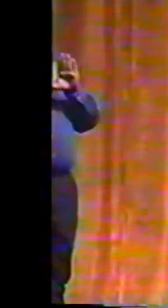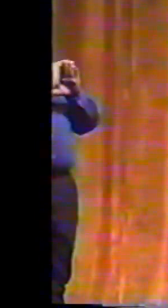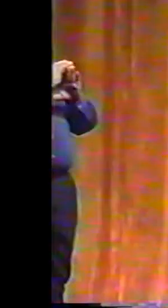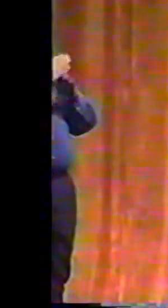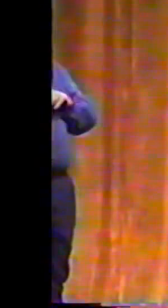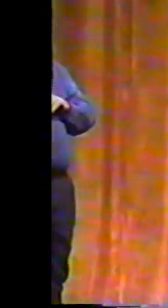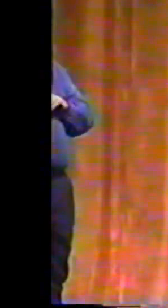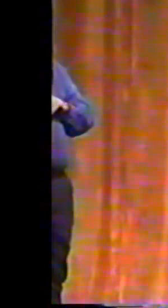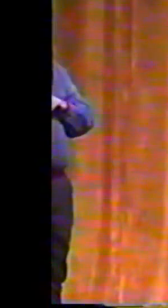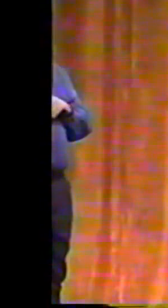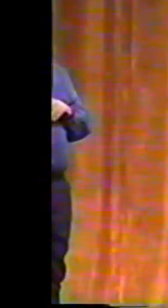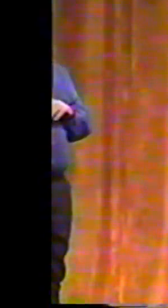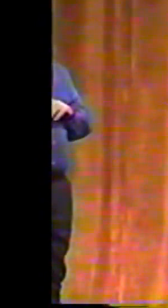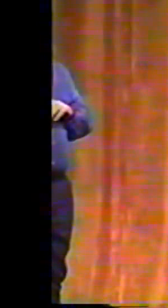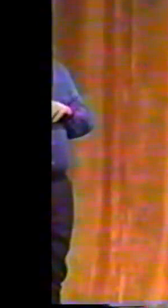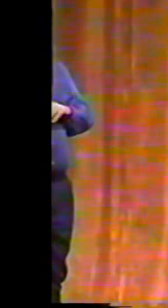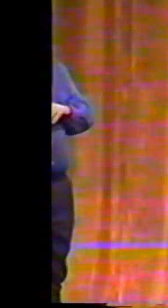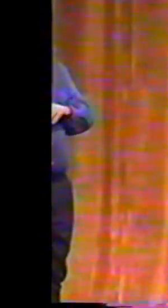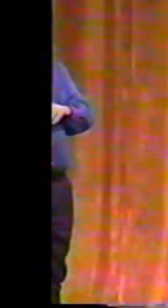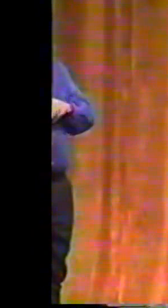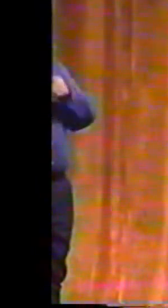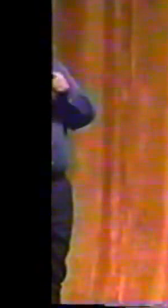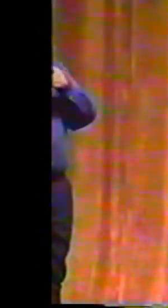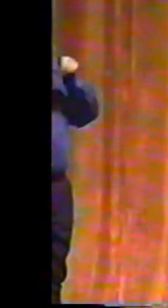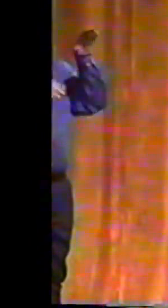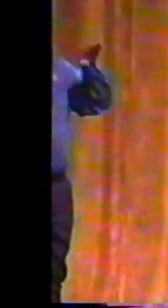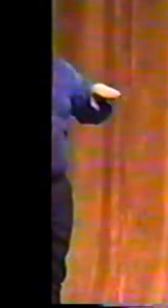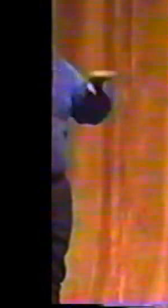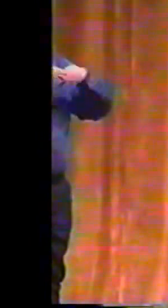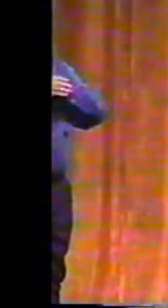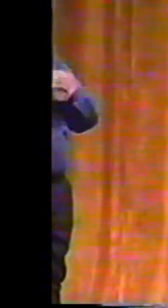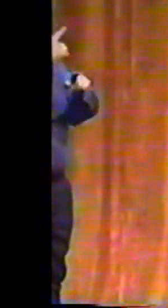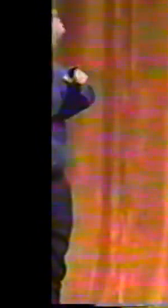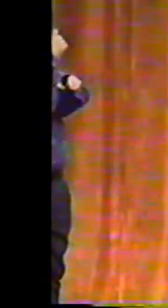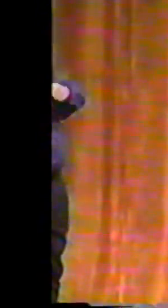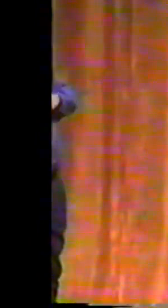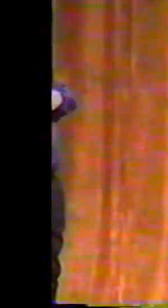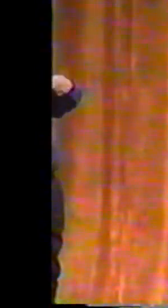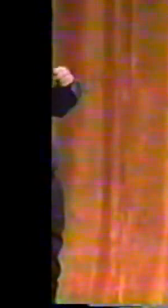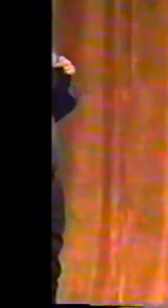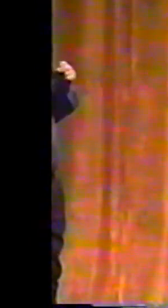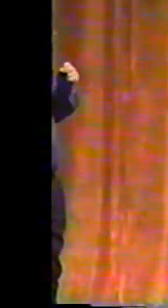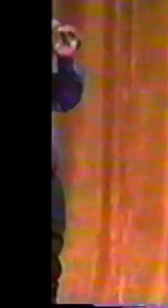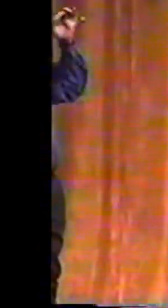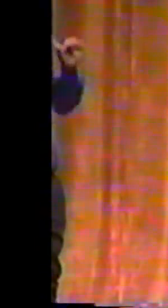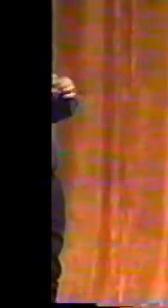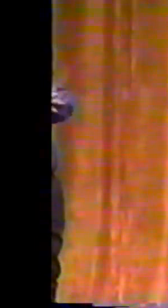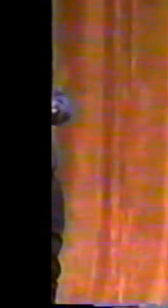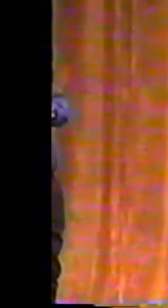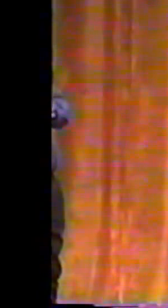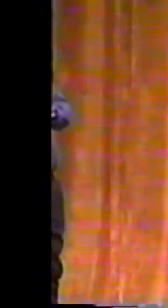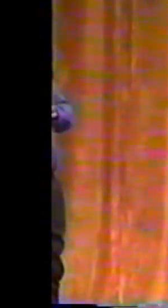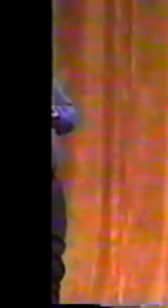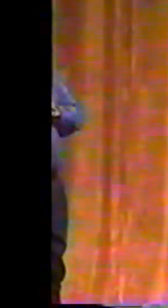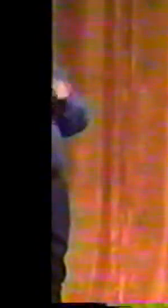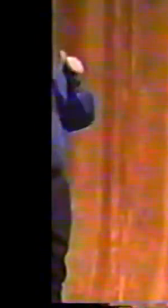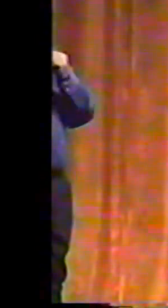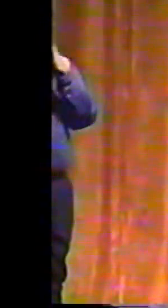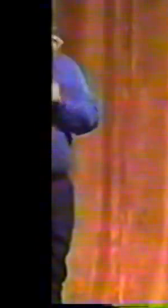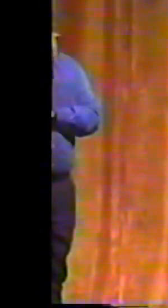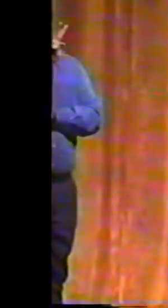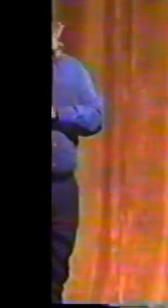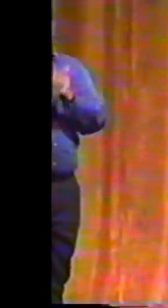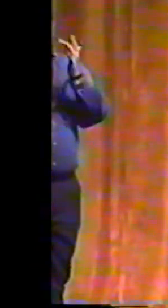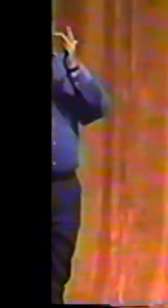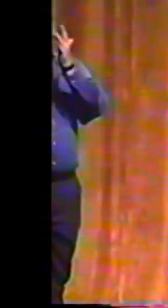think, not part of the balancing act. Who does make those choices? In the cases of the networks, I think there are